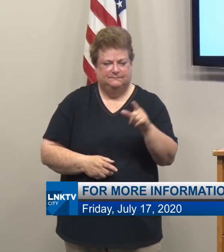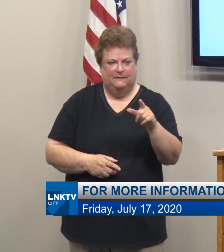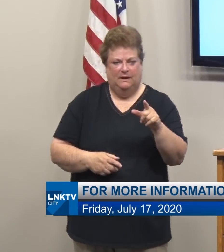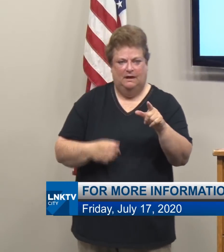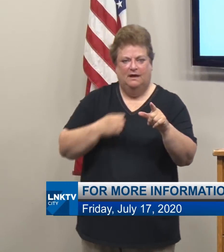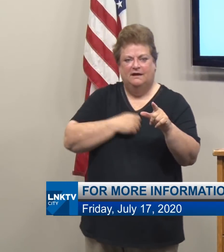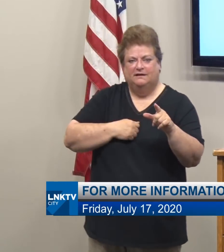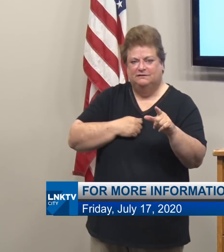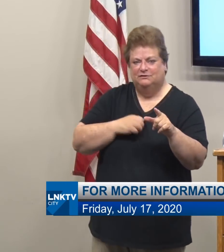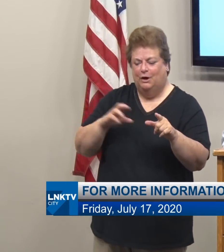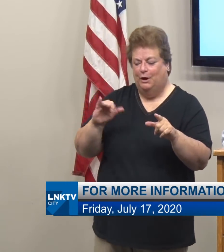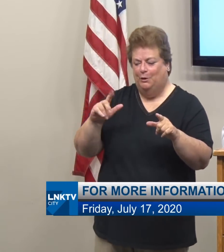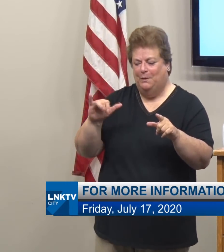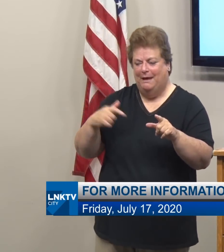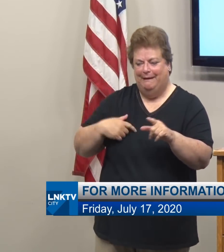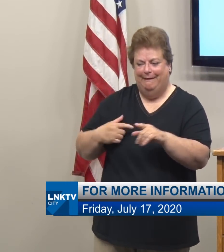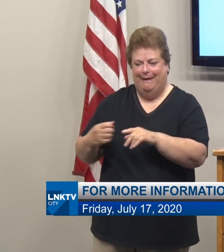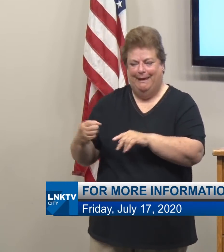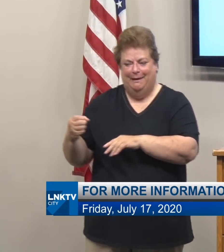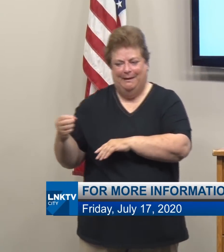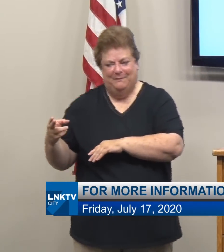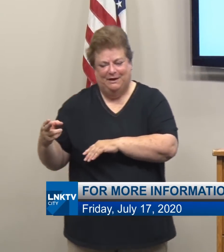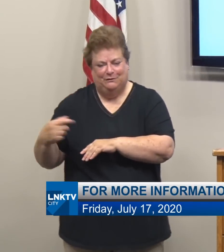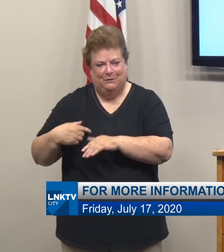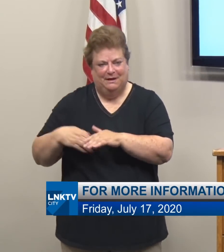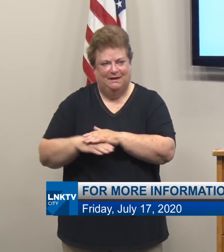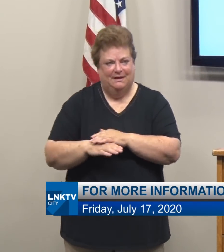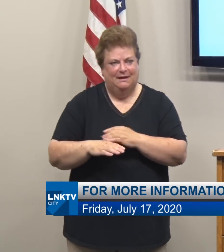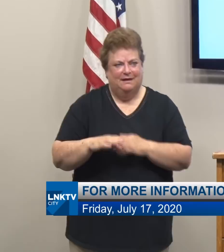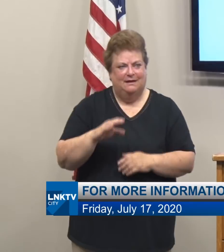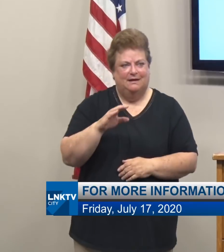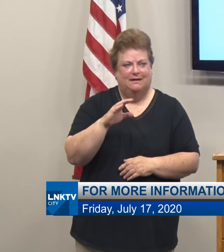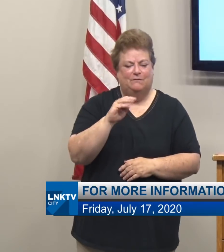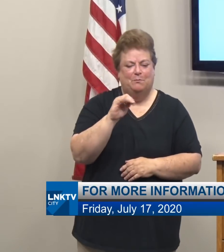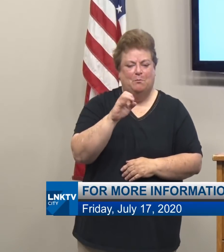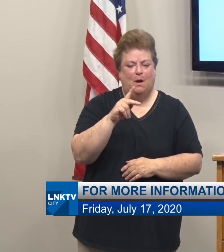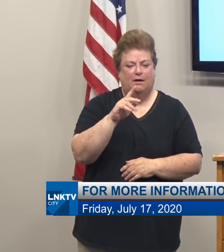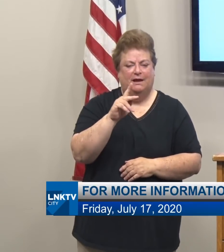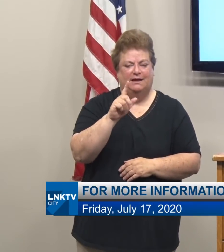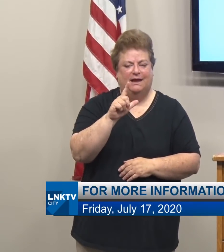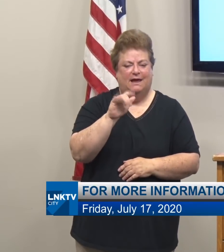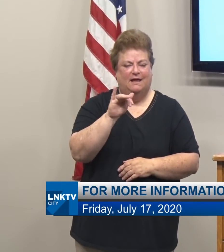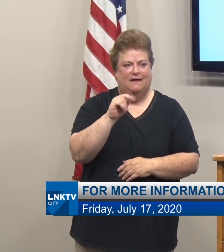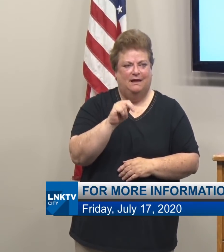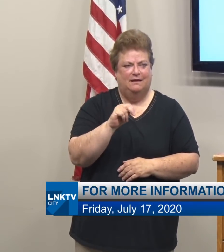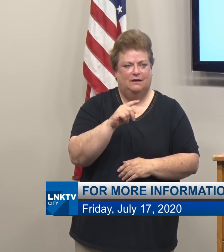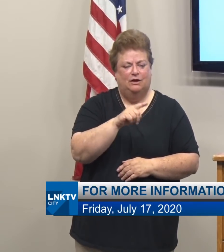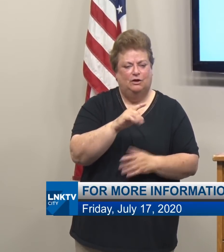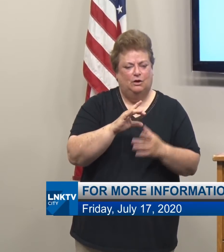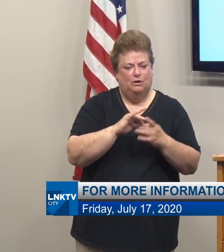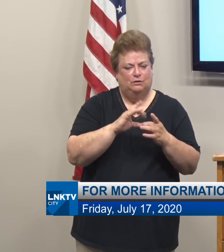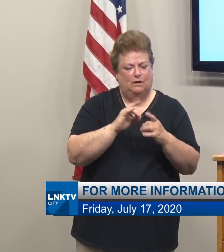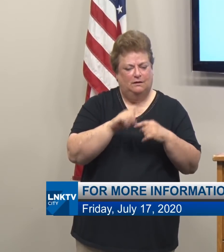Sorry, Riley, I got this one in before you did. From Mark at KLIN. You mentioned hospital capacity is